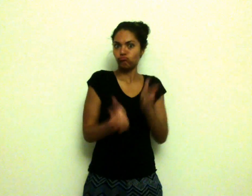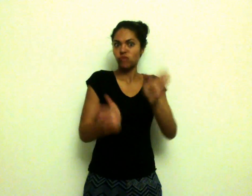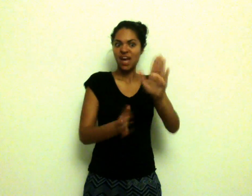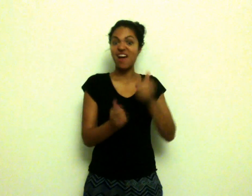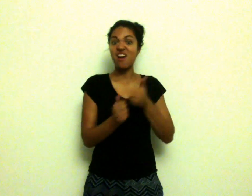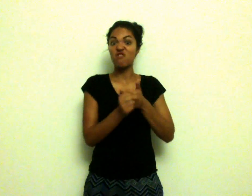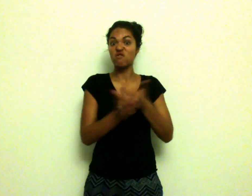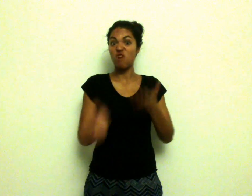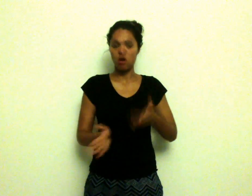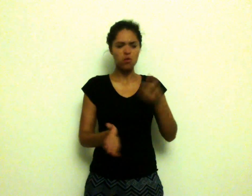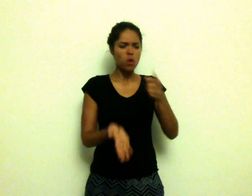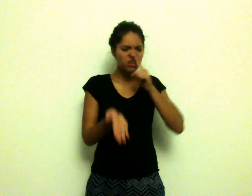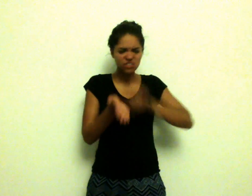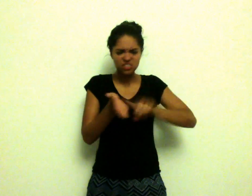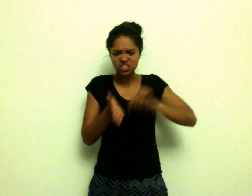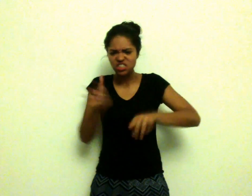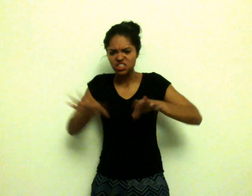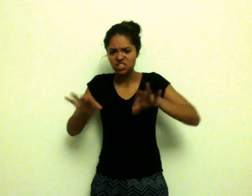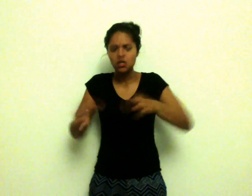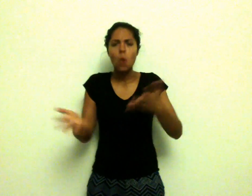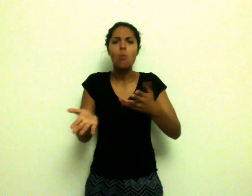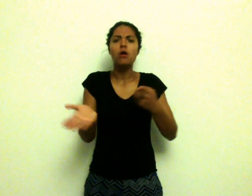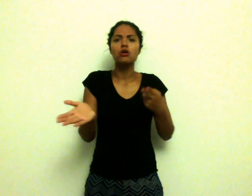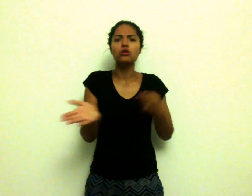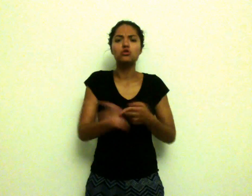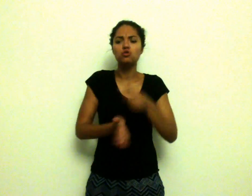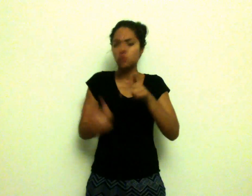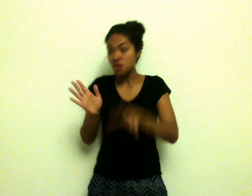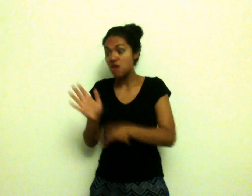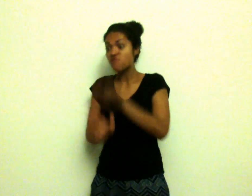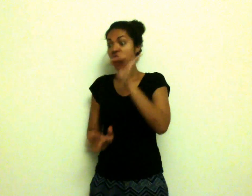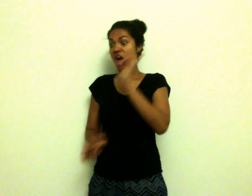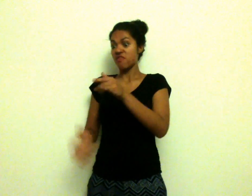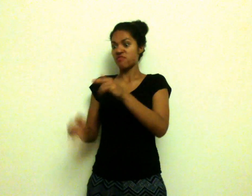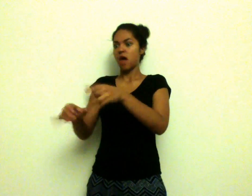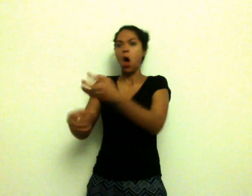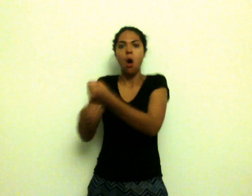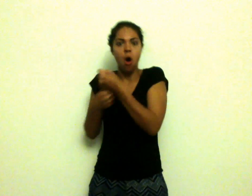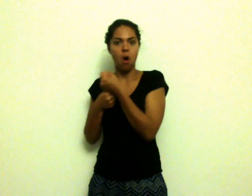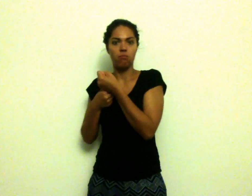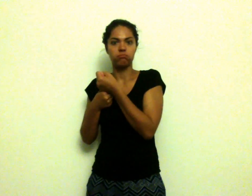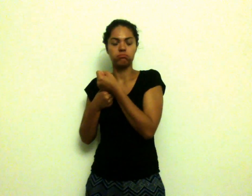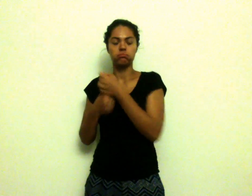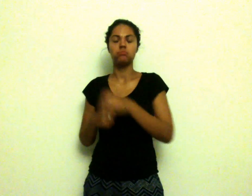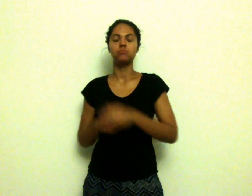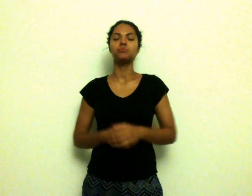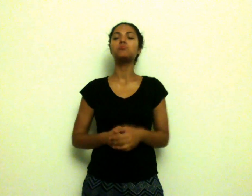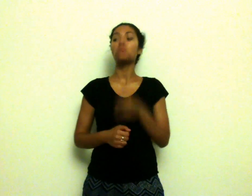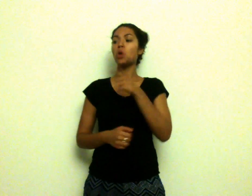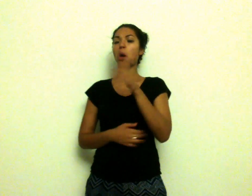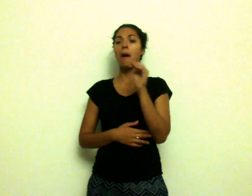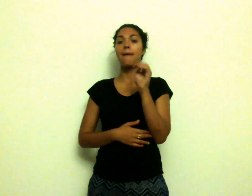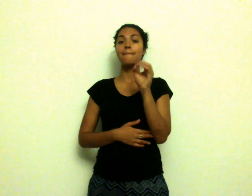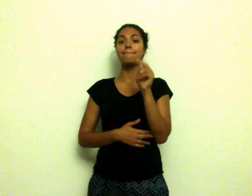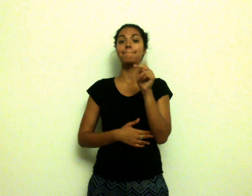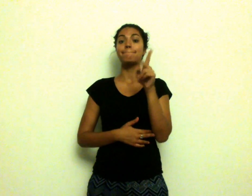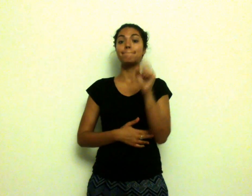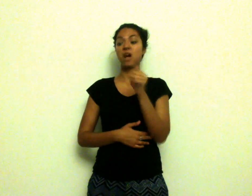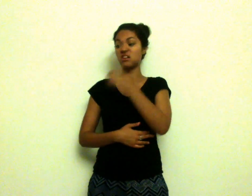check out the thinking, to check out the truth. I spent scores of hours with Buddhist monks last year before I wrote my book, The Lotus and the